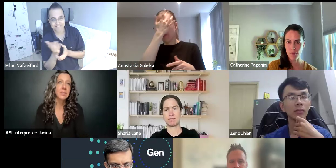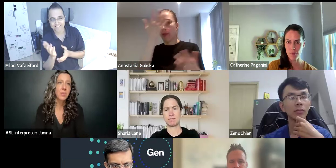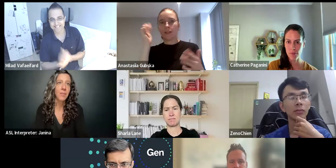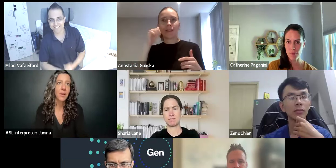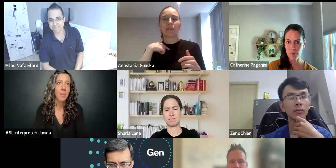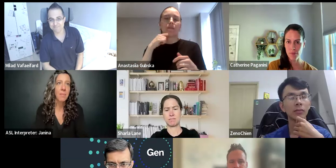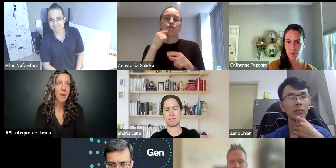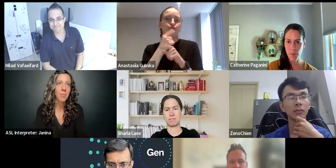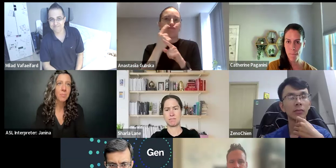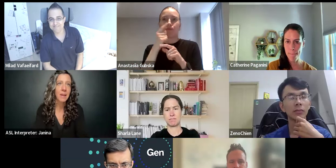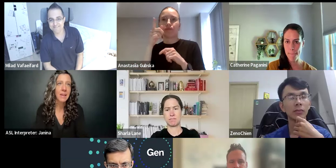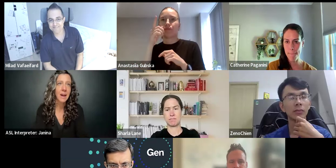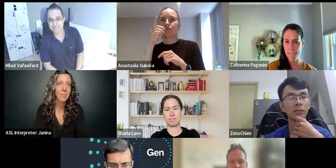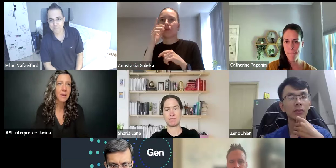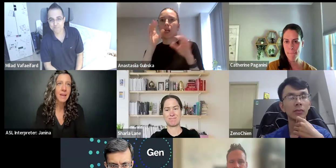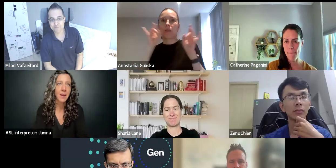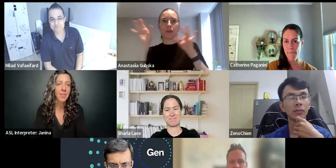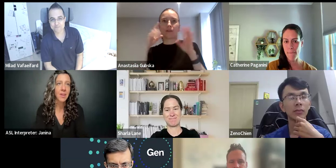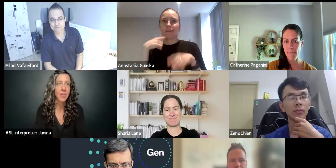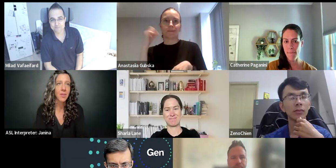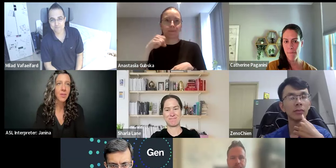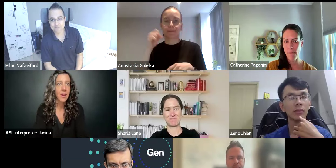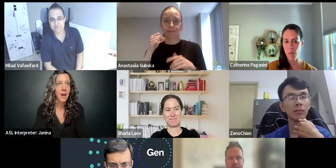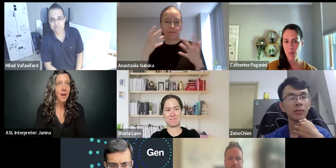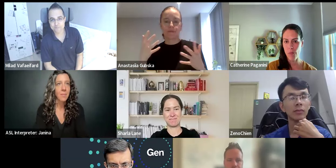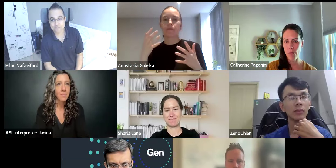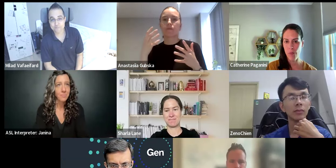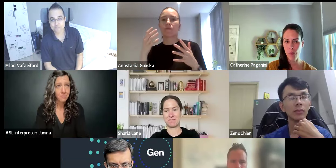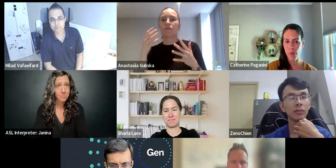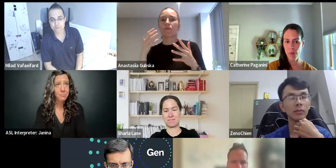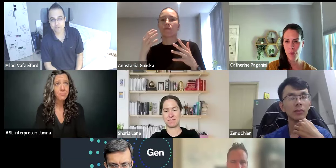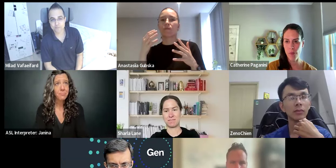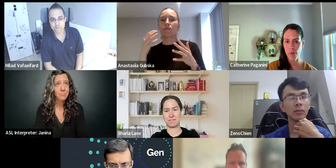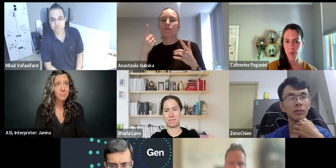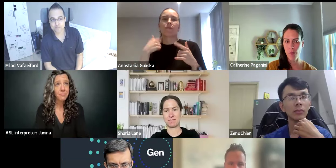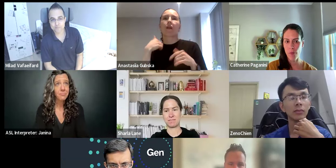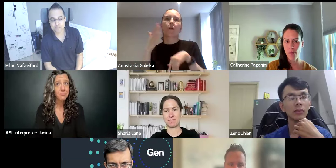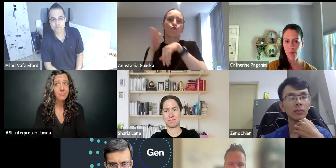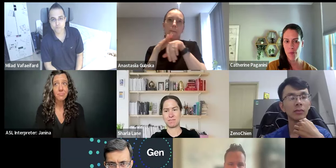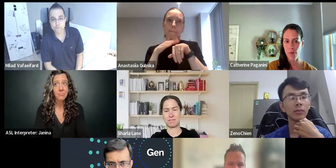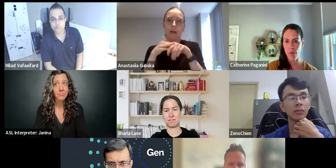yeah, actually, well, I forgot, my mind went blank. But yeah, thank you.